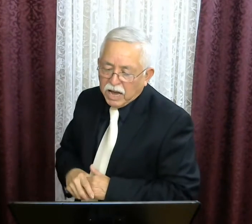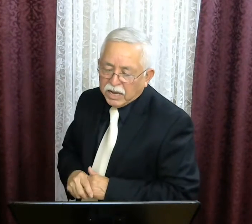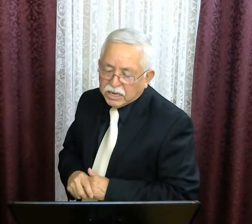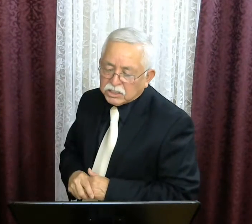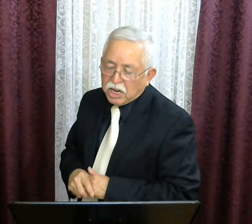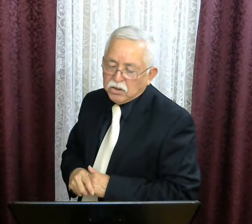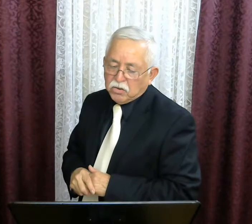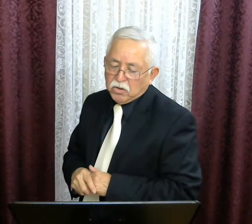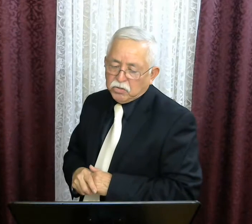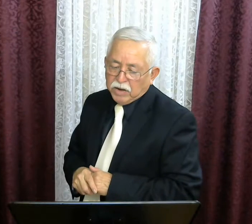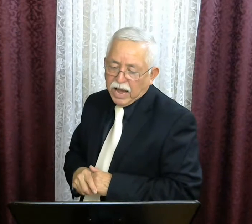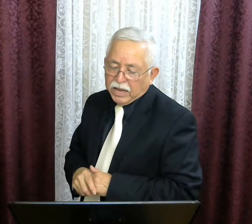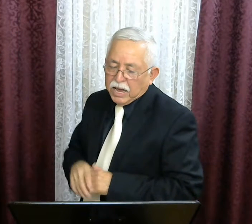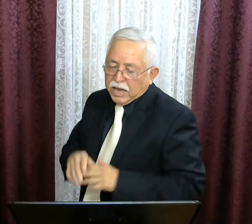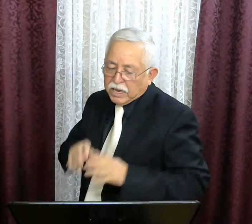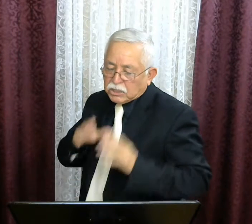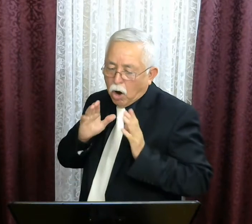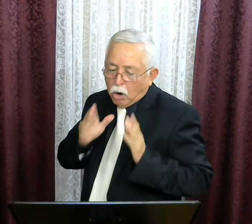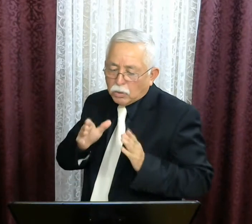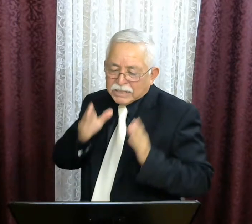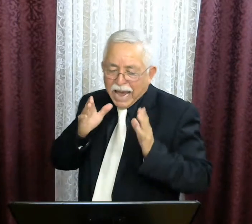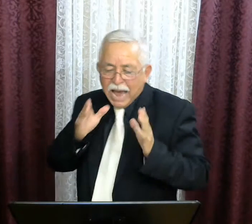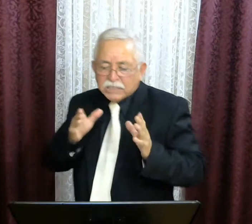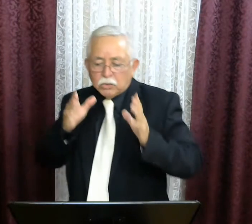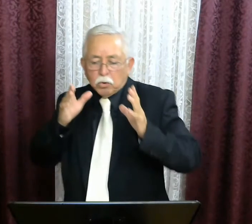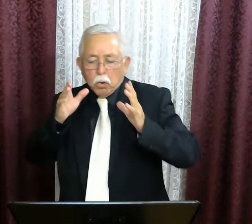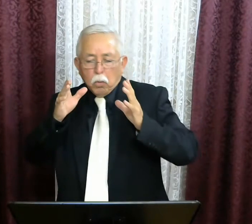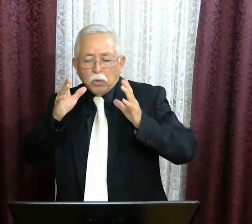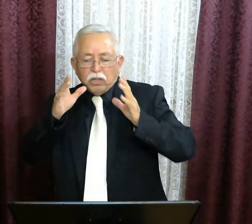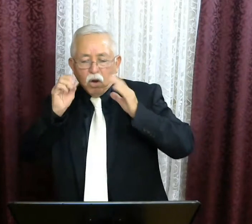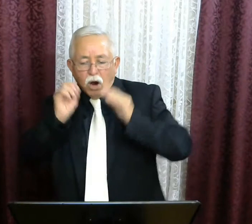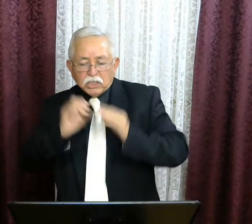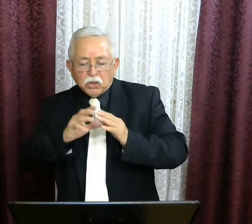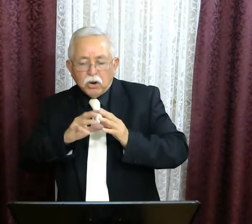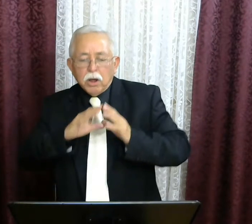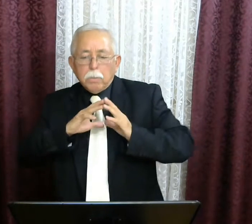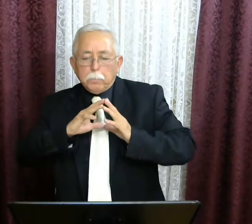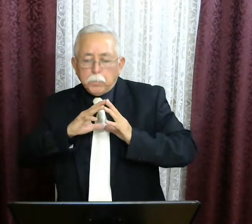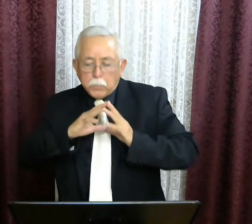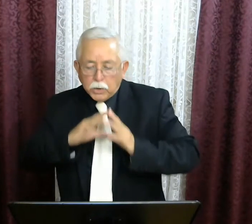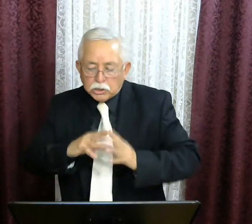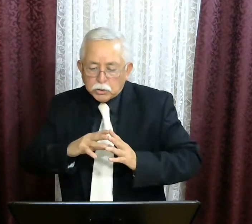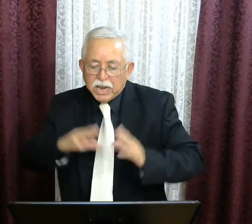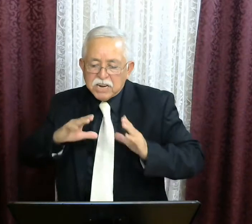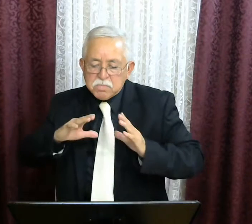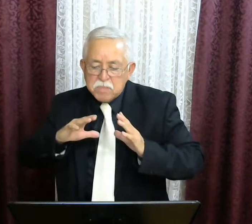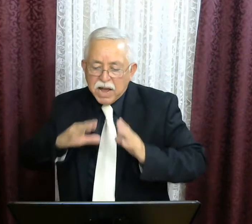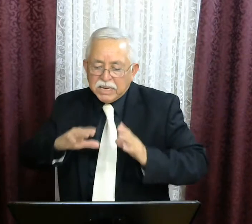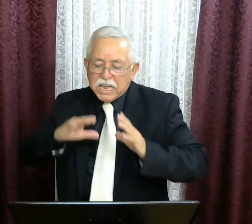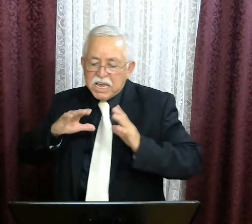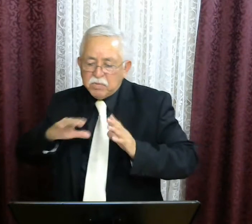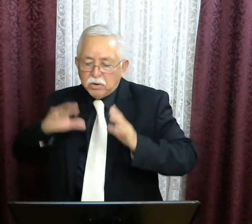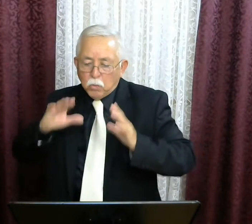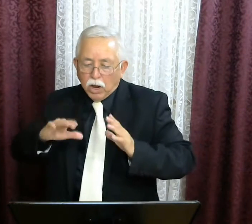can tell you tonight, he's always acting with the larger picture in mind, even while